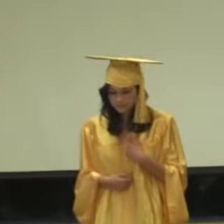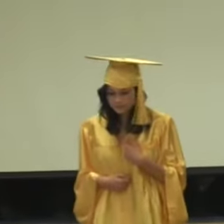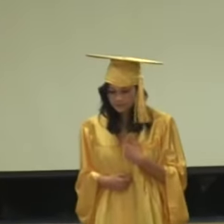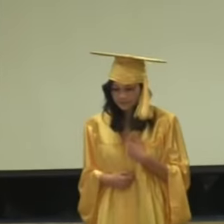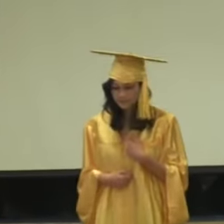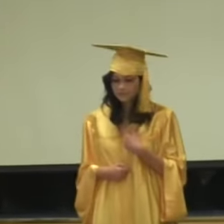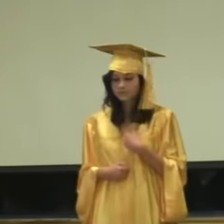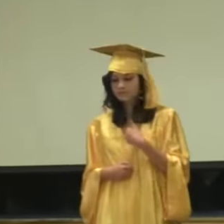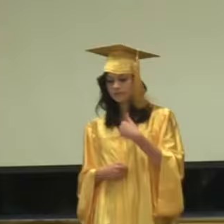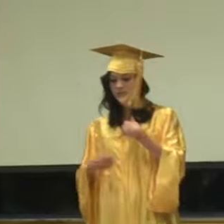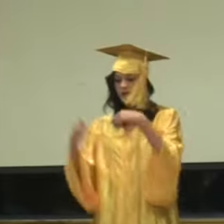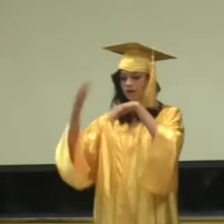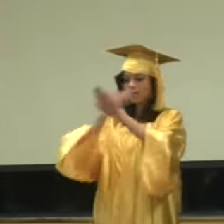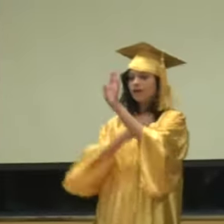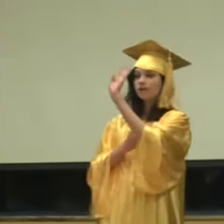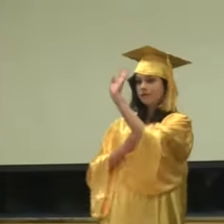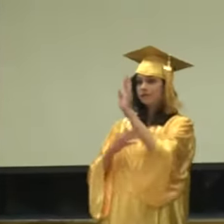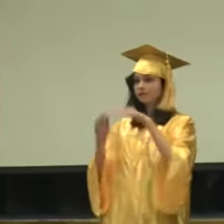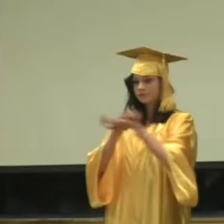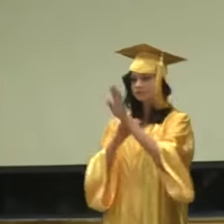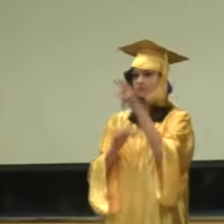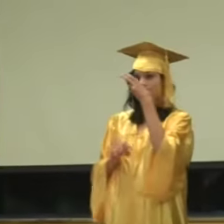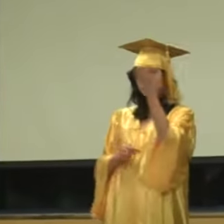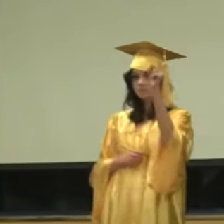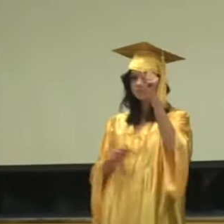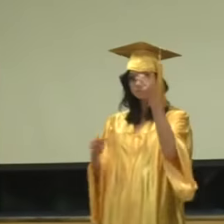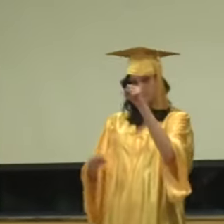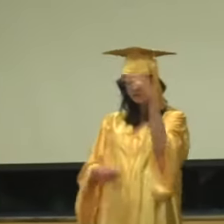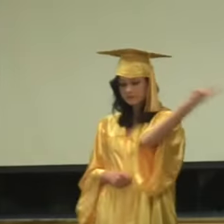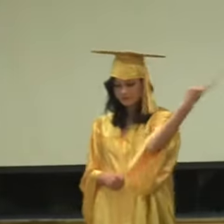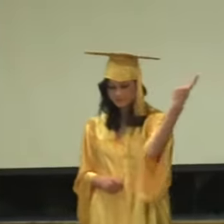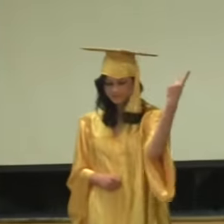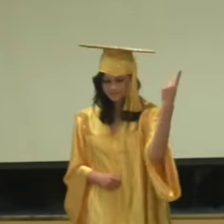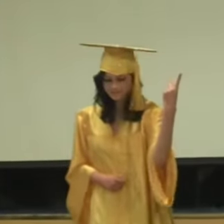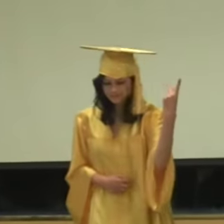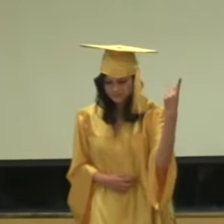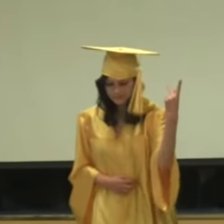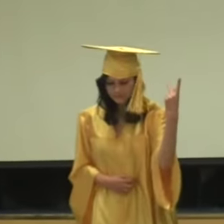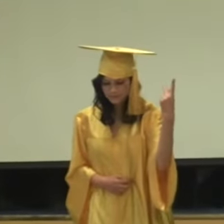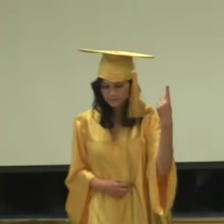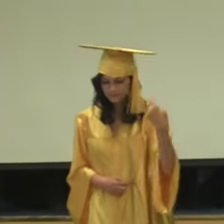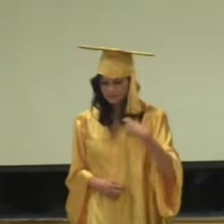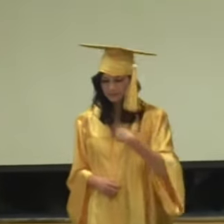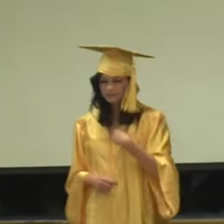And as far as high school goes, I look forward to going to high school at Skyline.